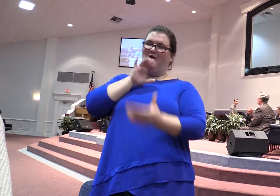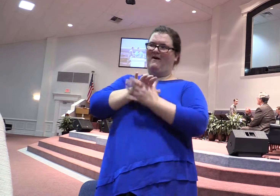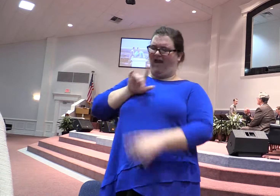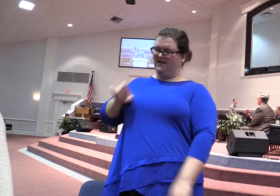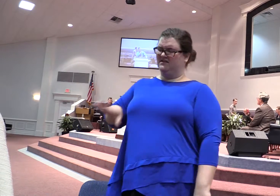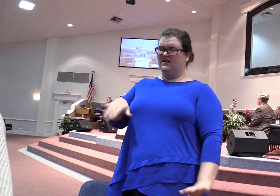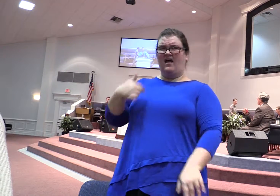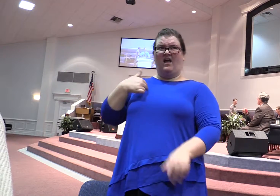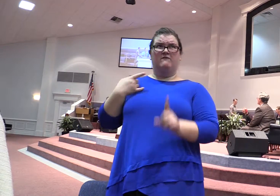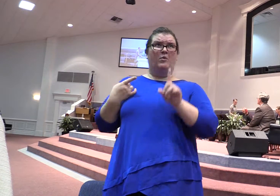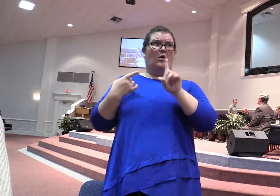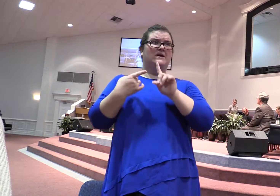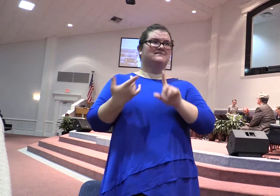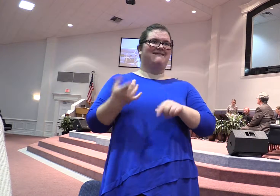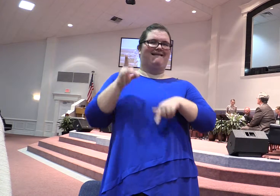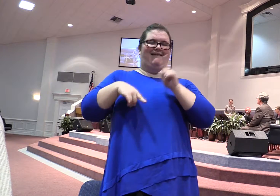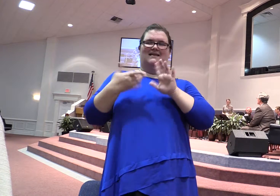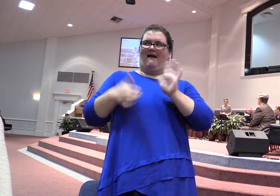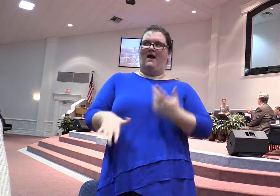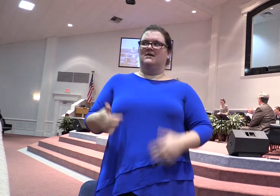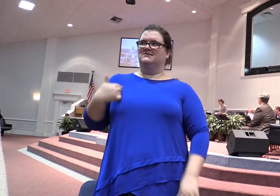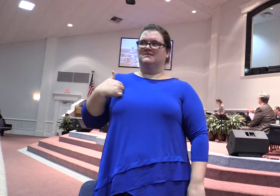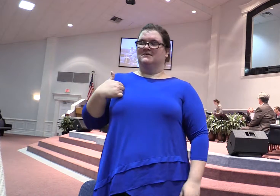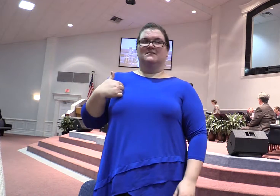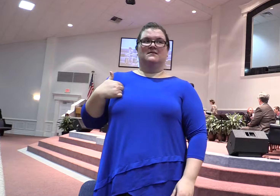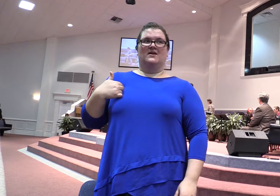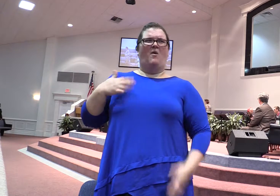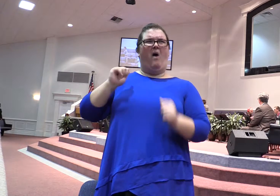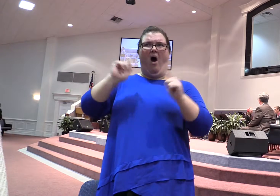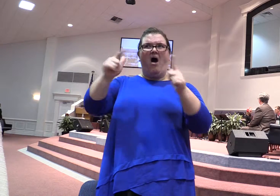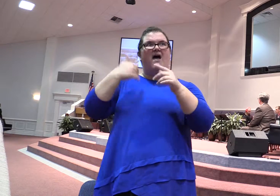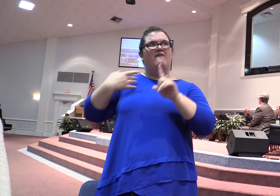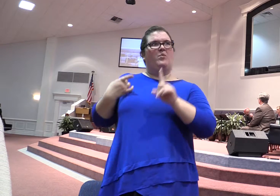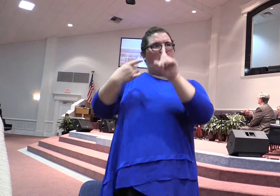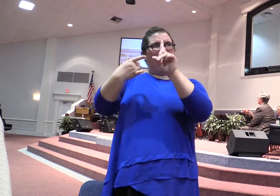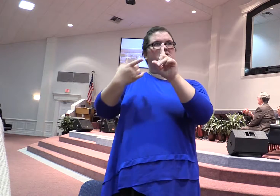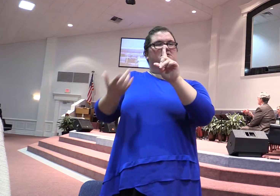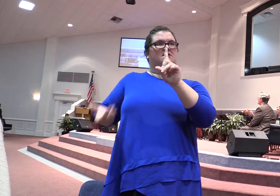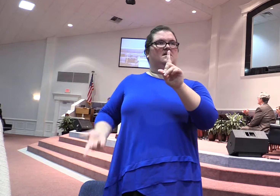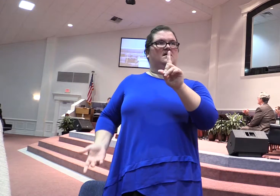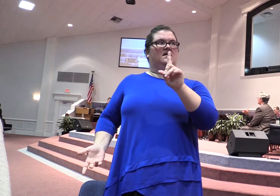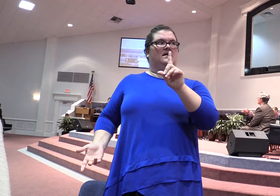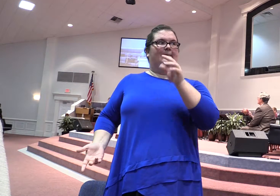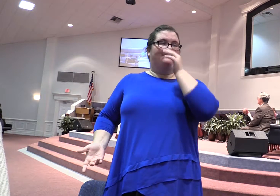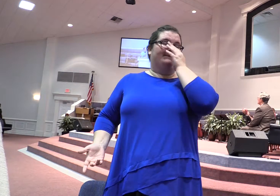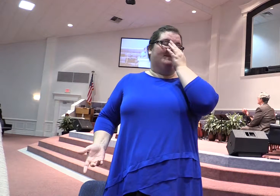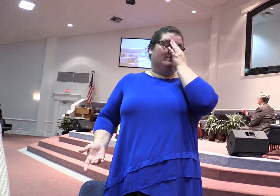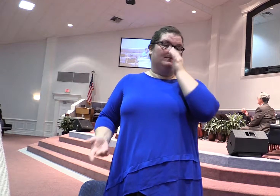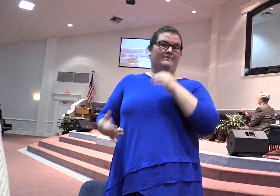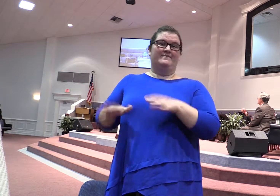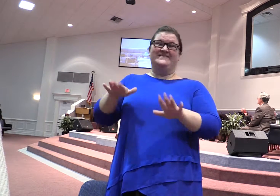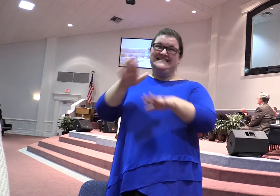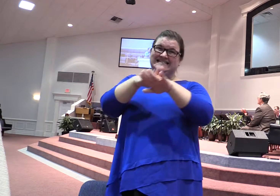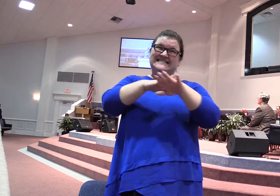purpose. That's awesome. Come on, we all have a purpose. Right. Come on. Take heed. Be